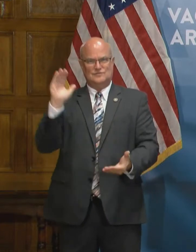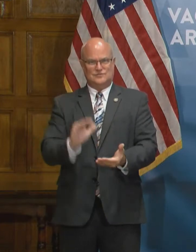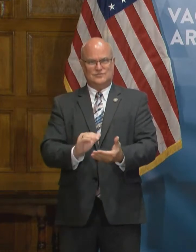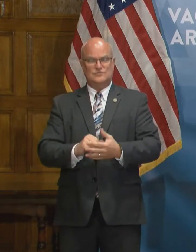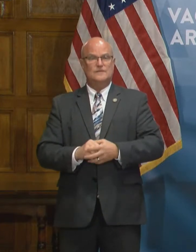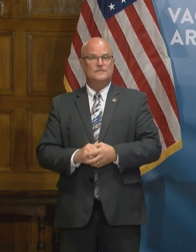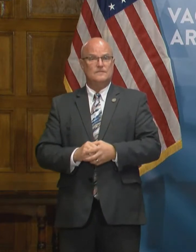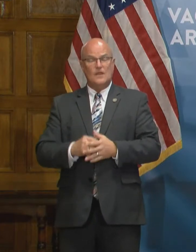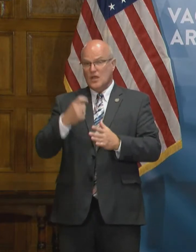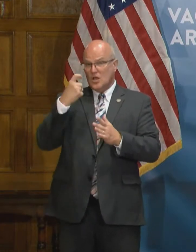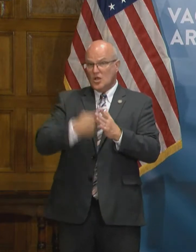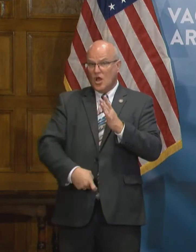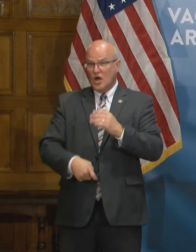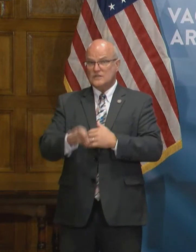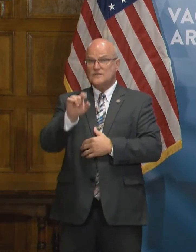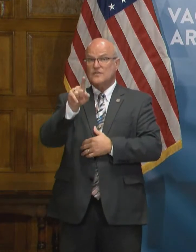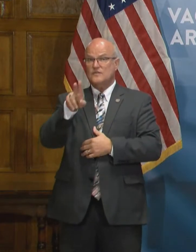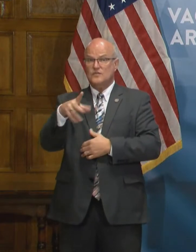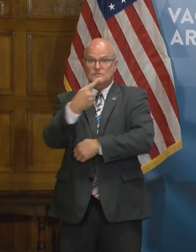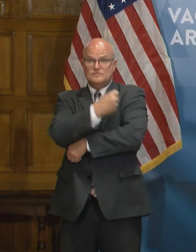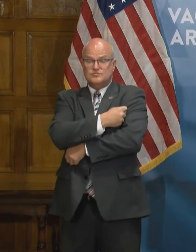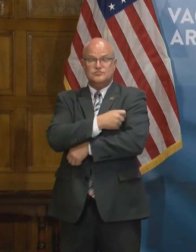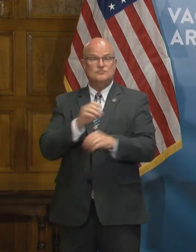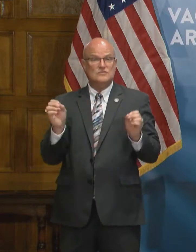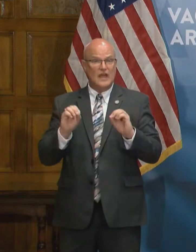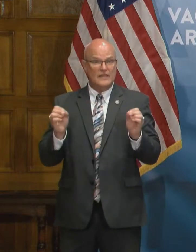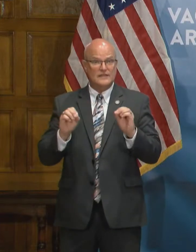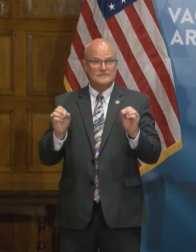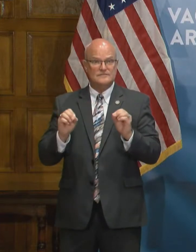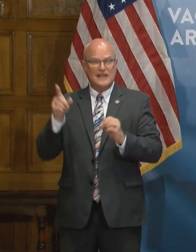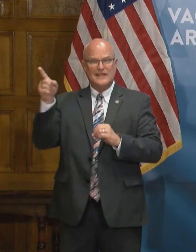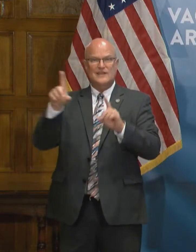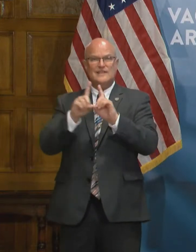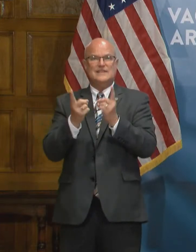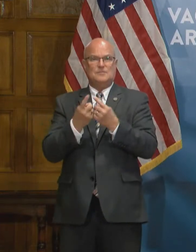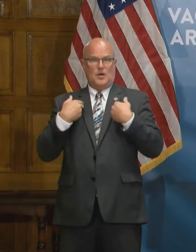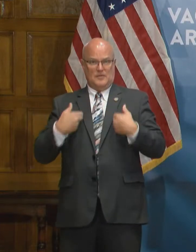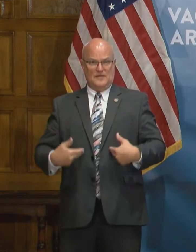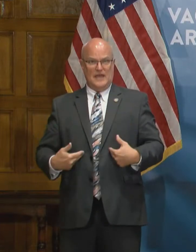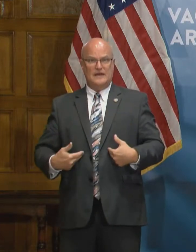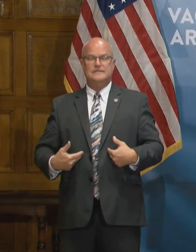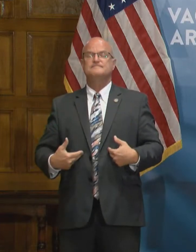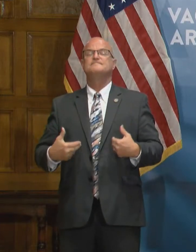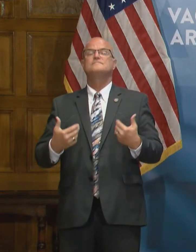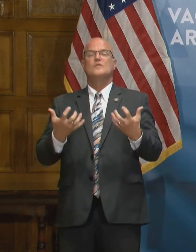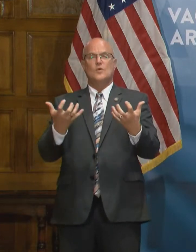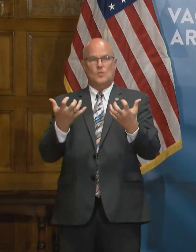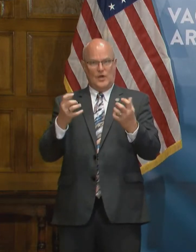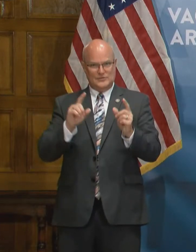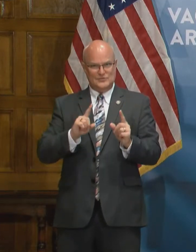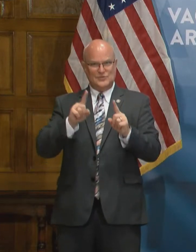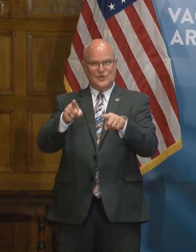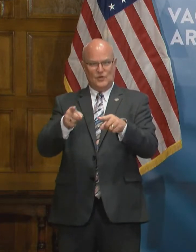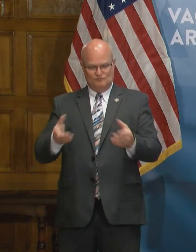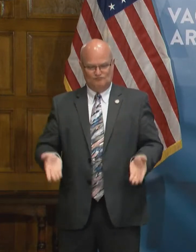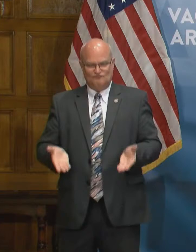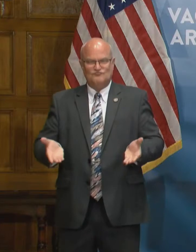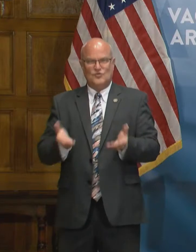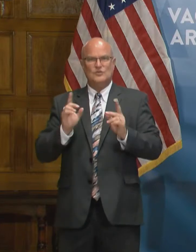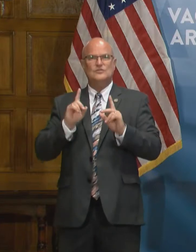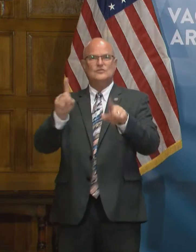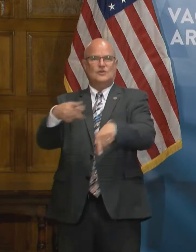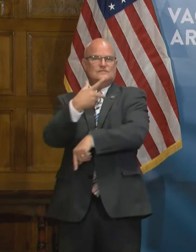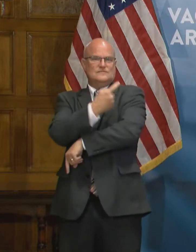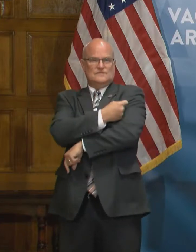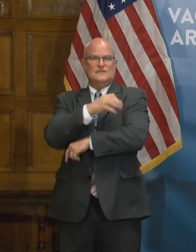there's no cost to getting the flu vaccine at the Department of Health. We want everybody to get that, and we encourage them to do it. Then